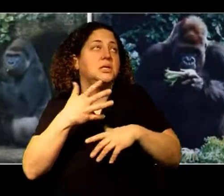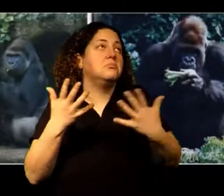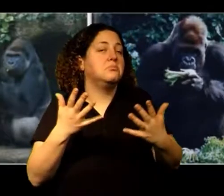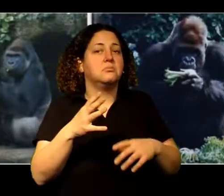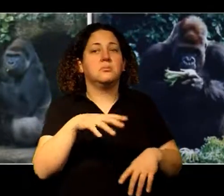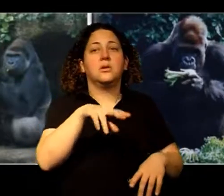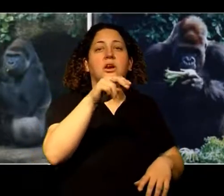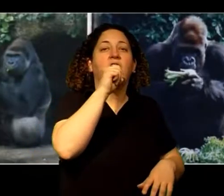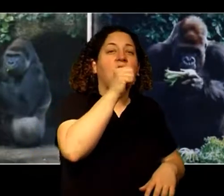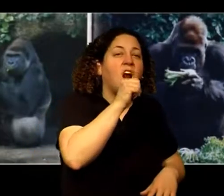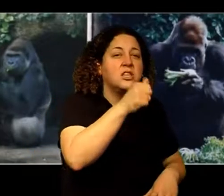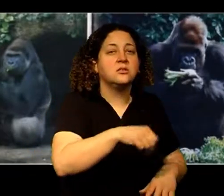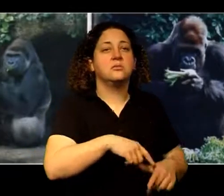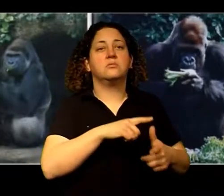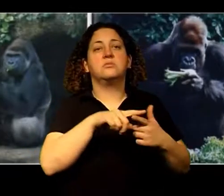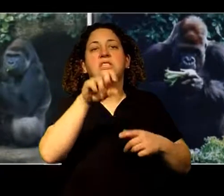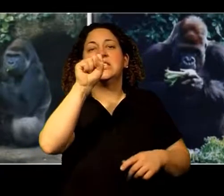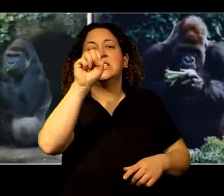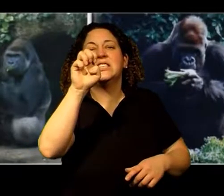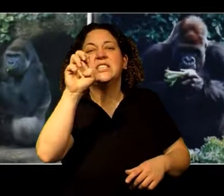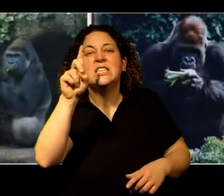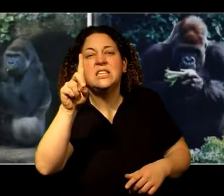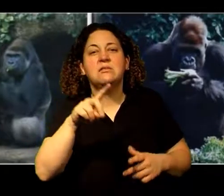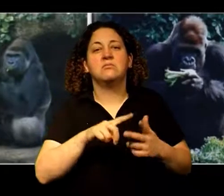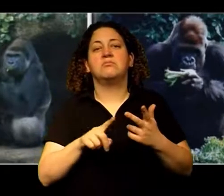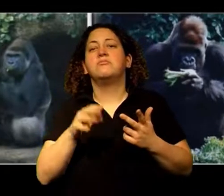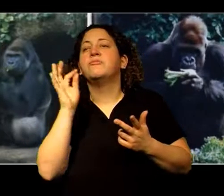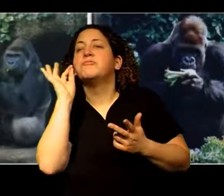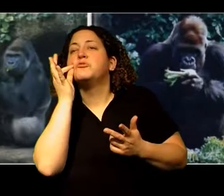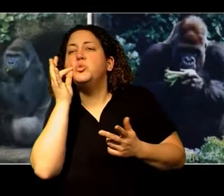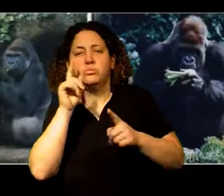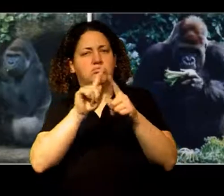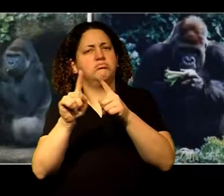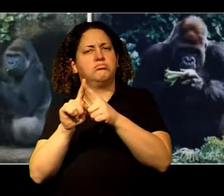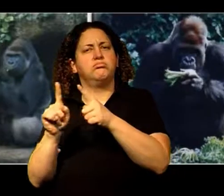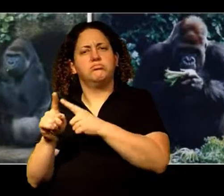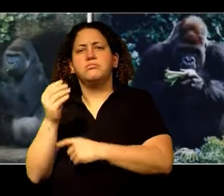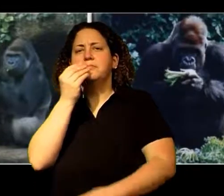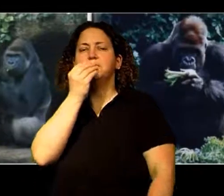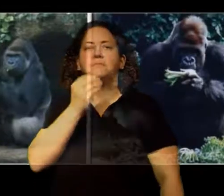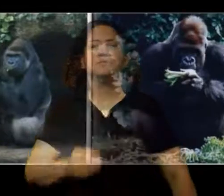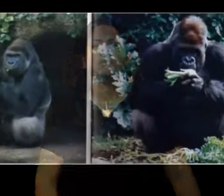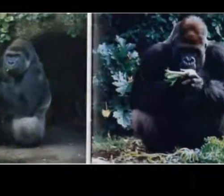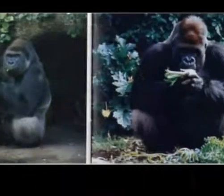They also eat fruit, seeds, and nuts.